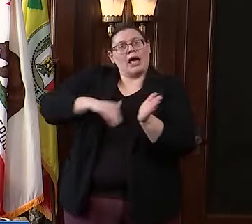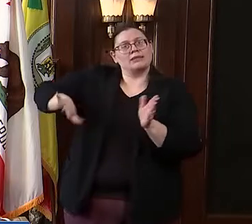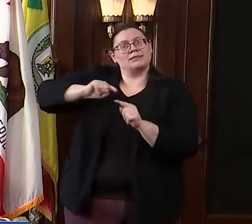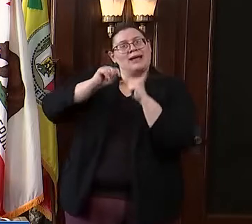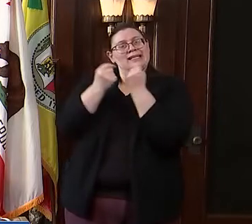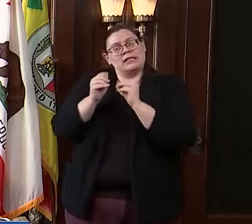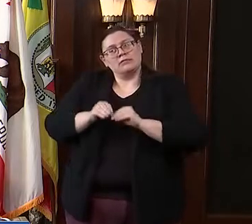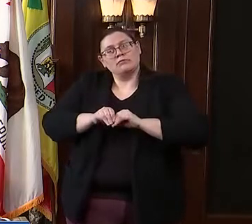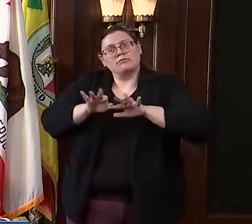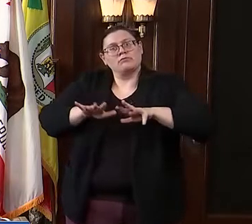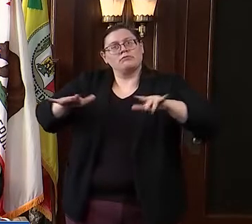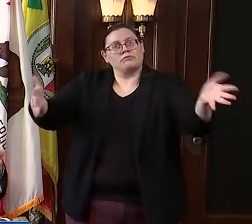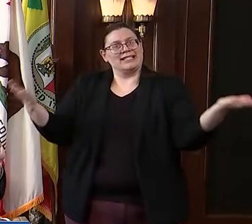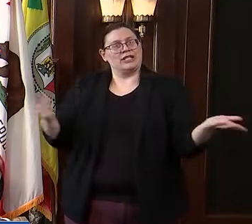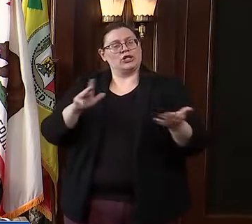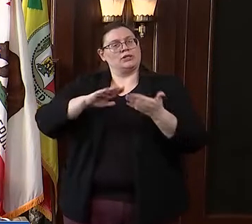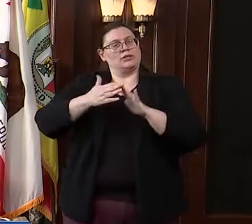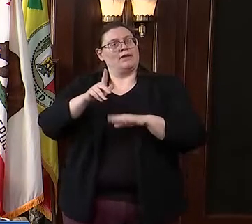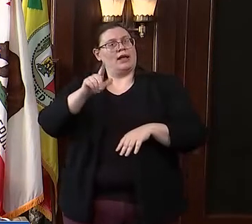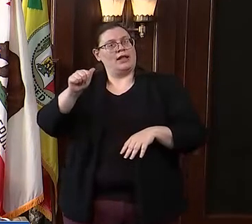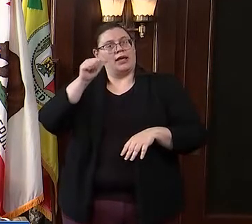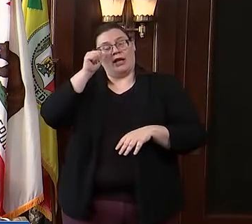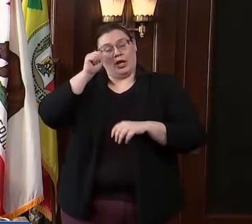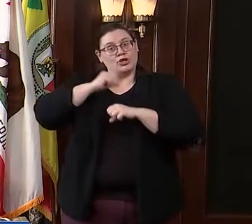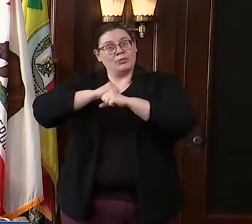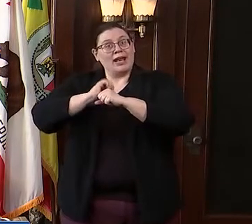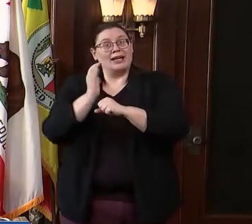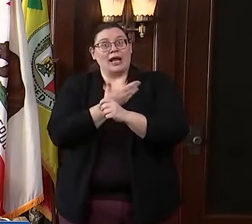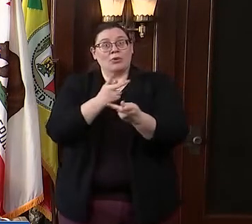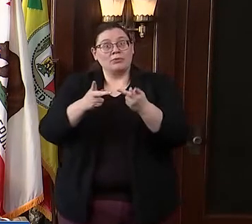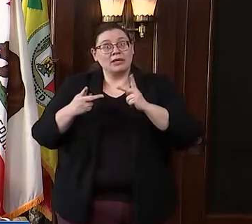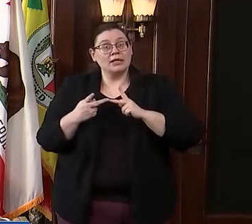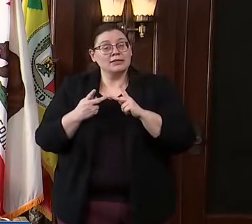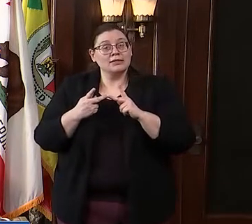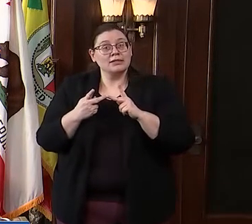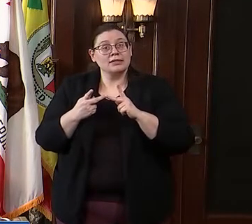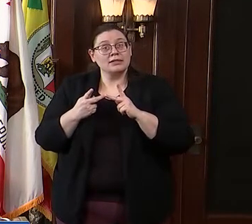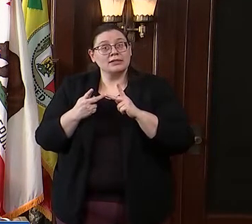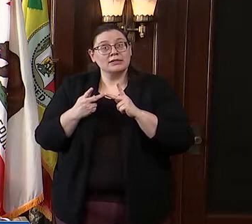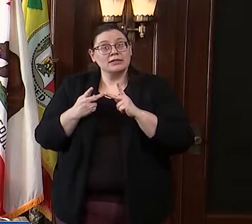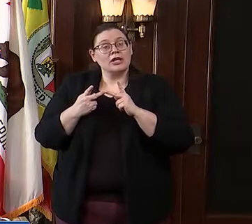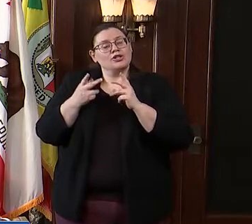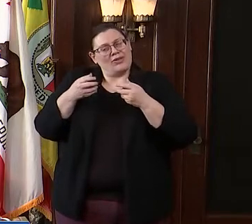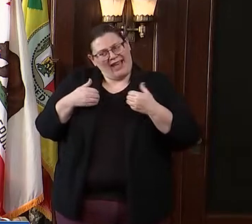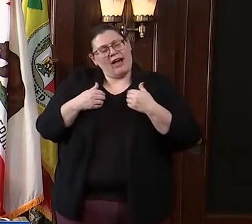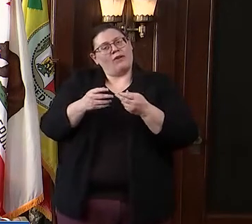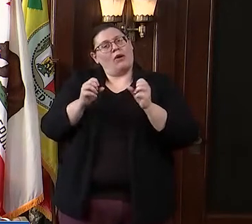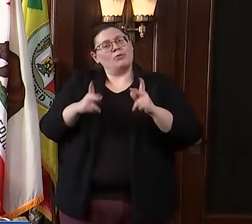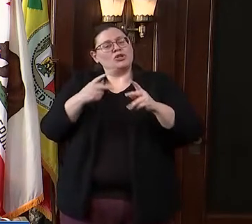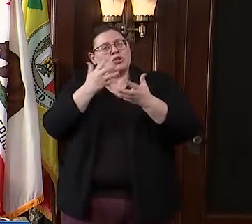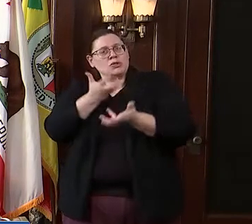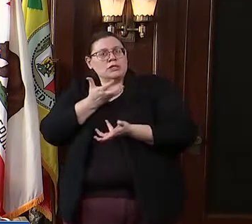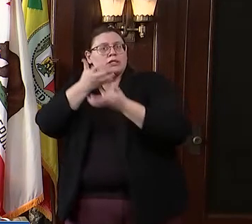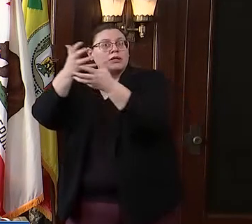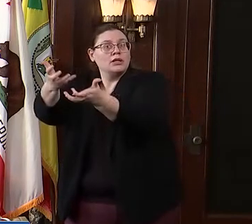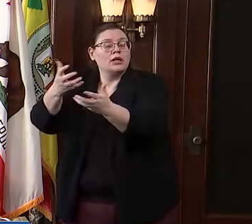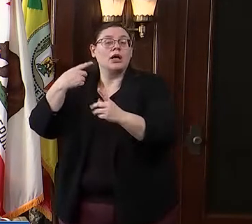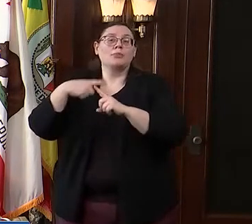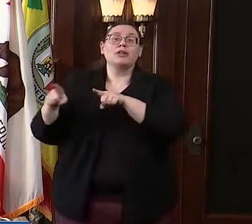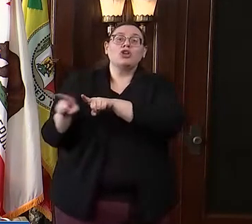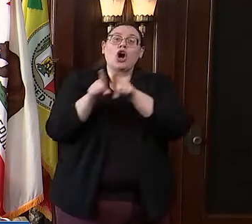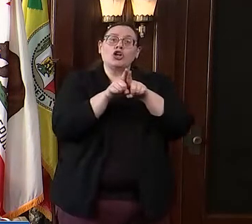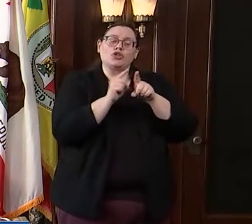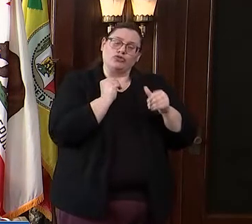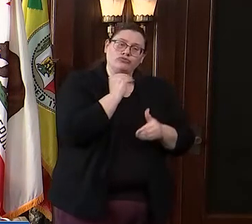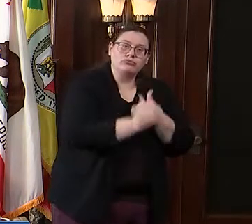this city, to not only protect our spaces, to yell out, but also to take the next step forward, not just